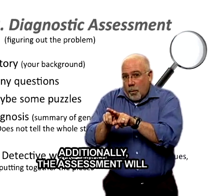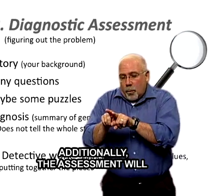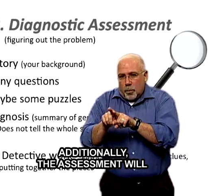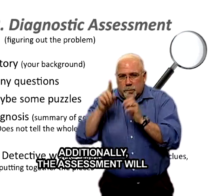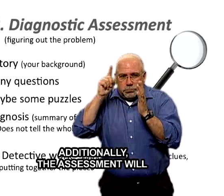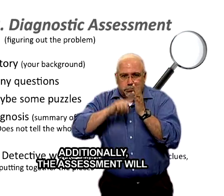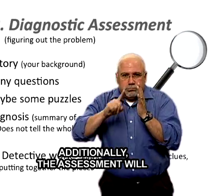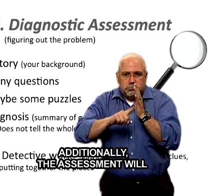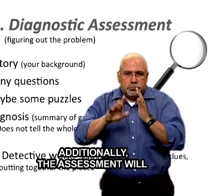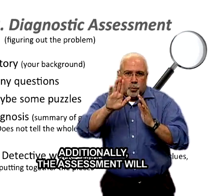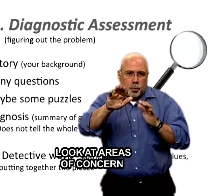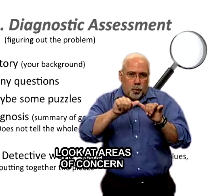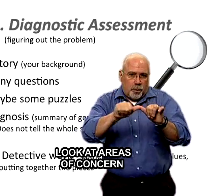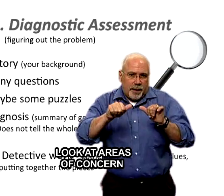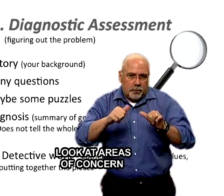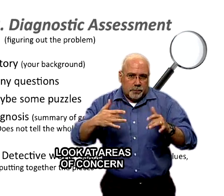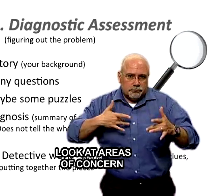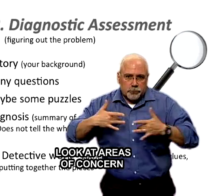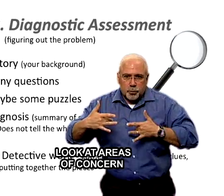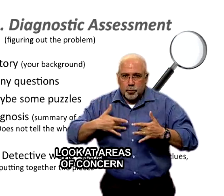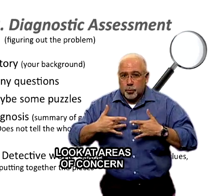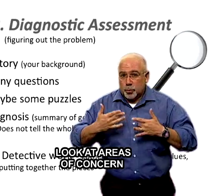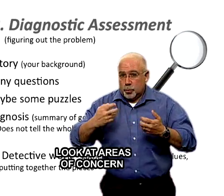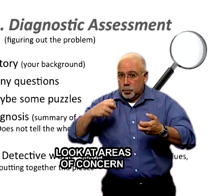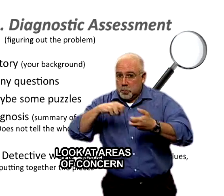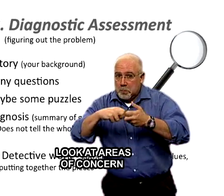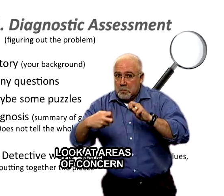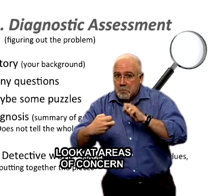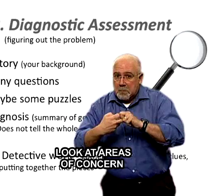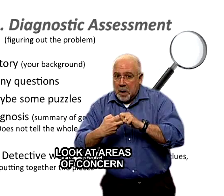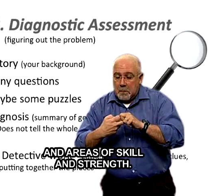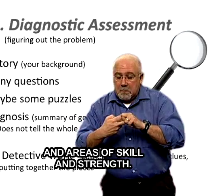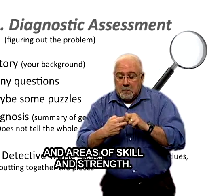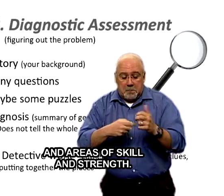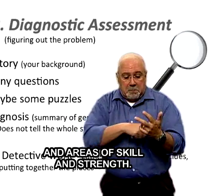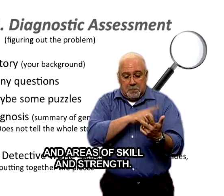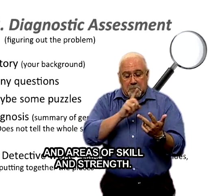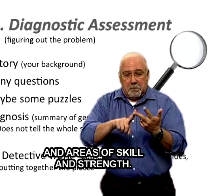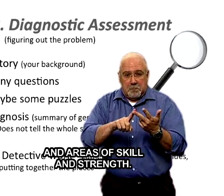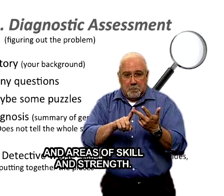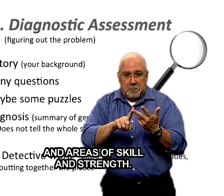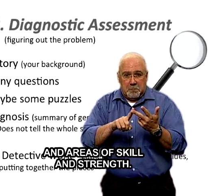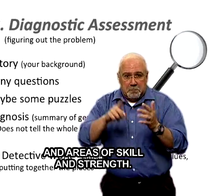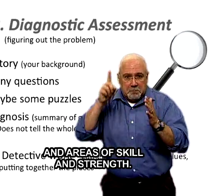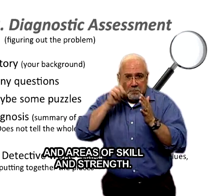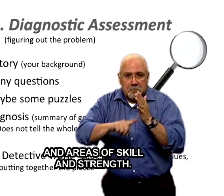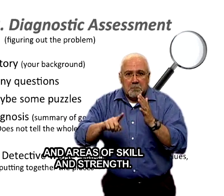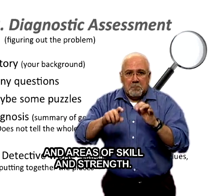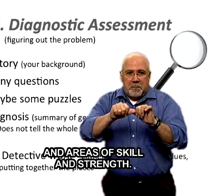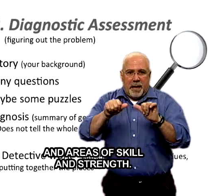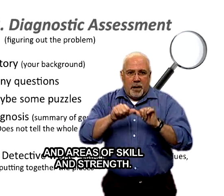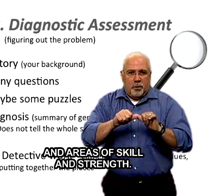Additionally, the assessment will look at areas of concern and areas of skill and strength.